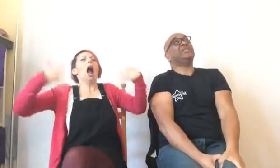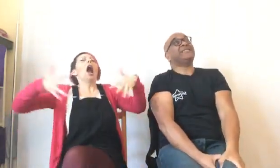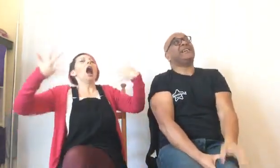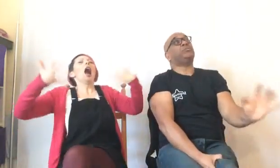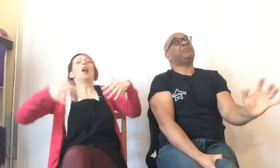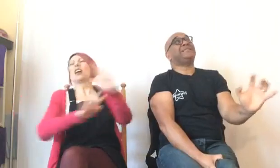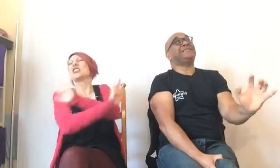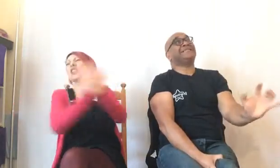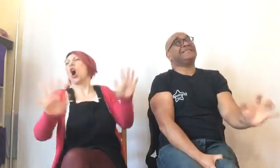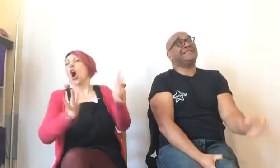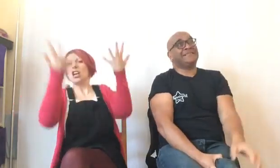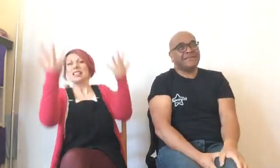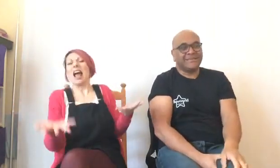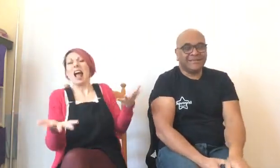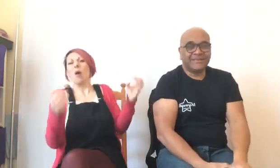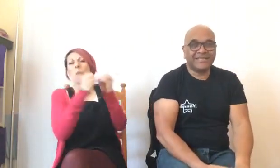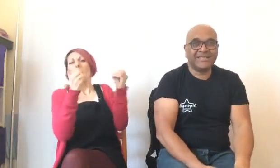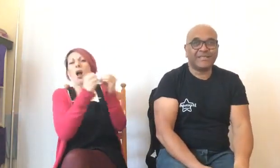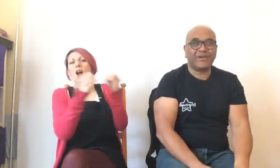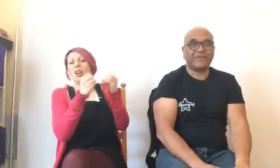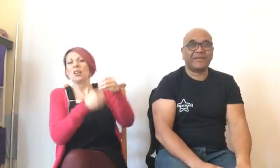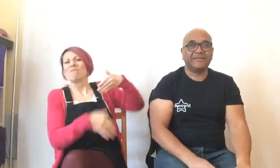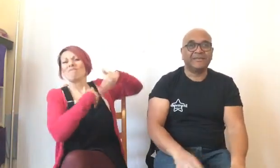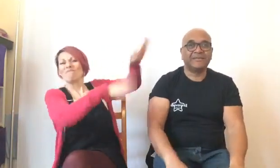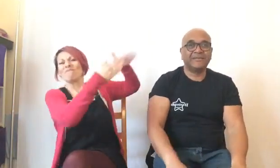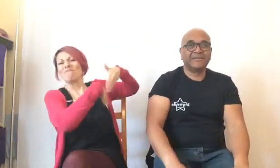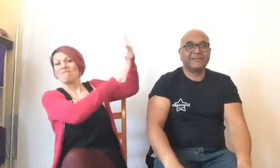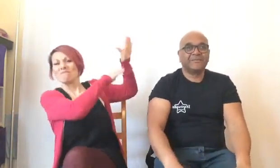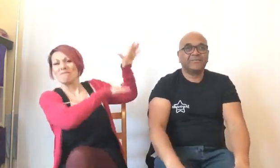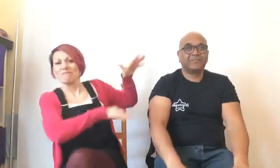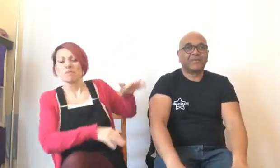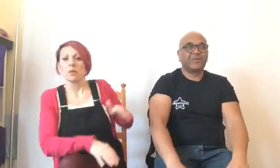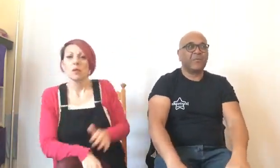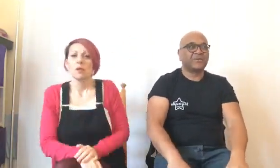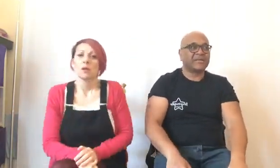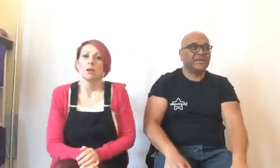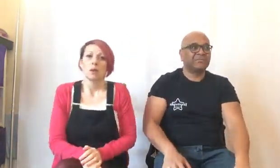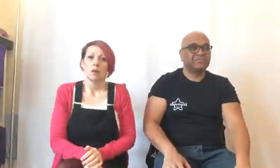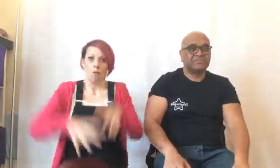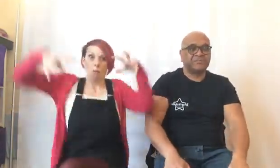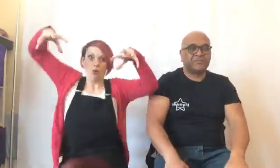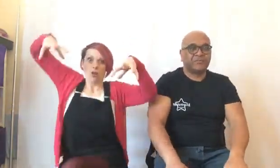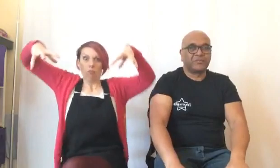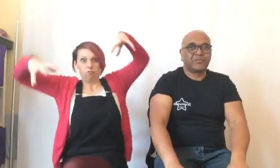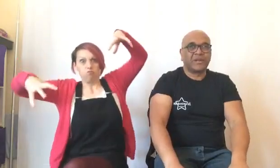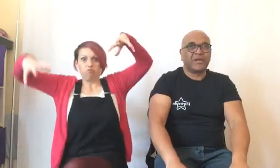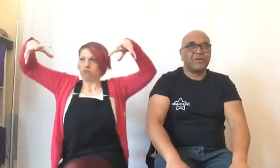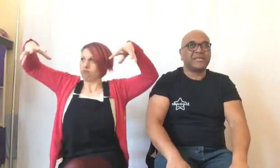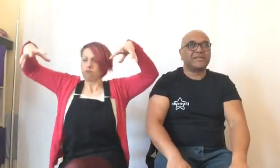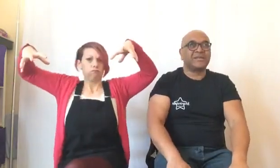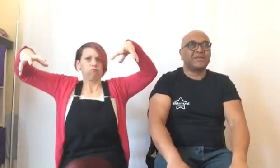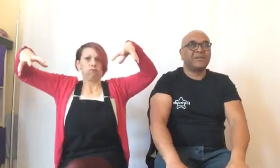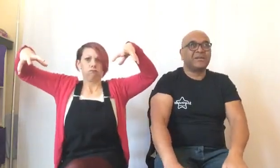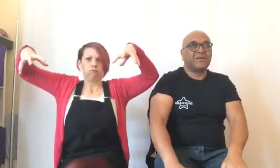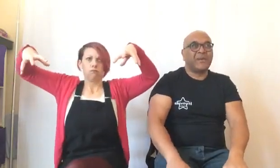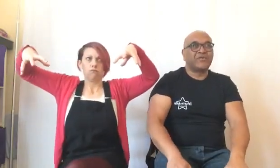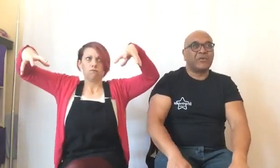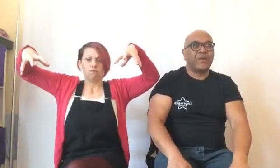No, not now, Bernard," says his father. The monster goes into